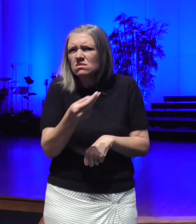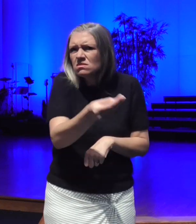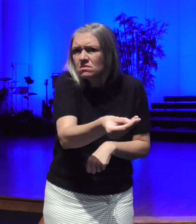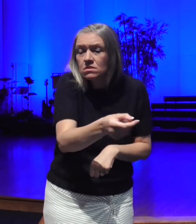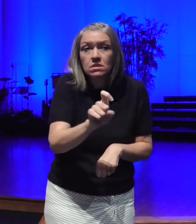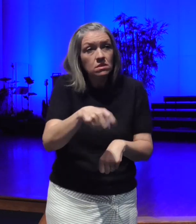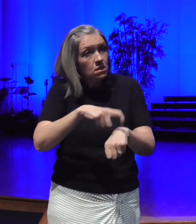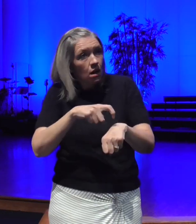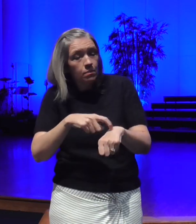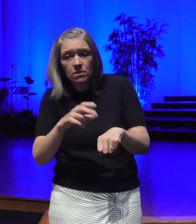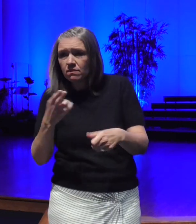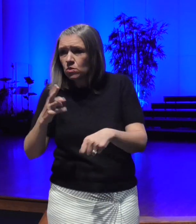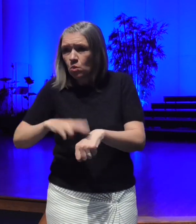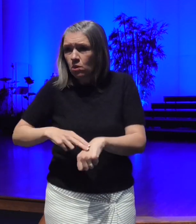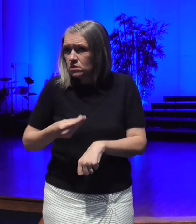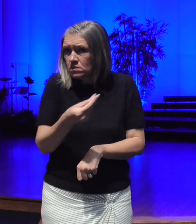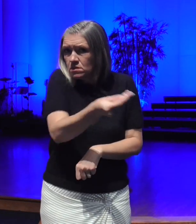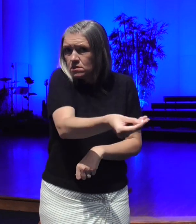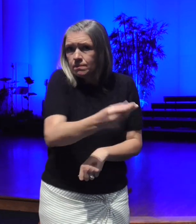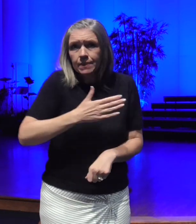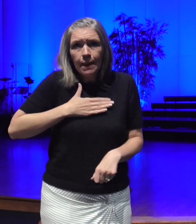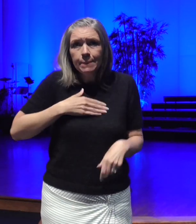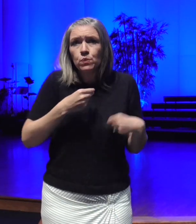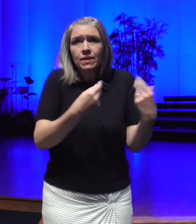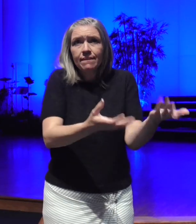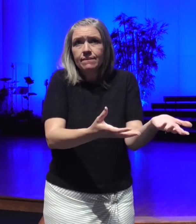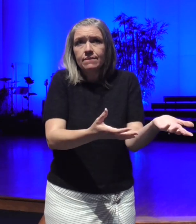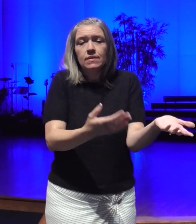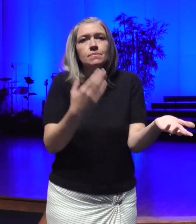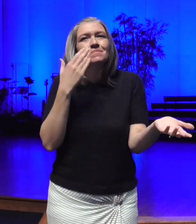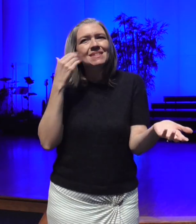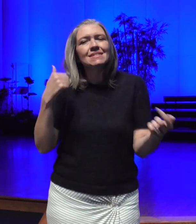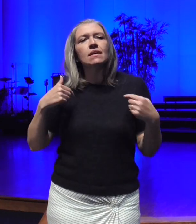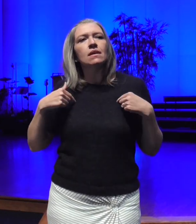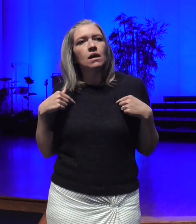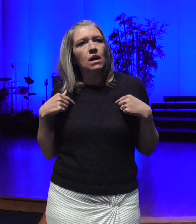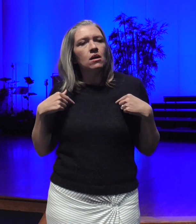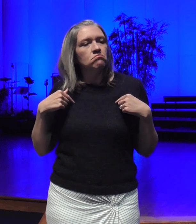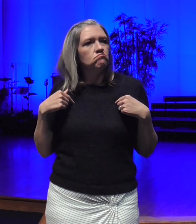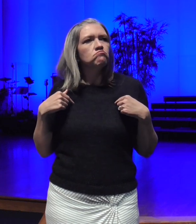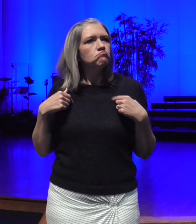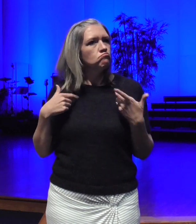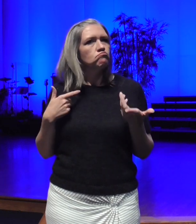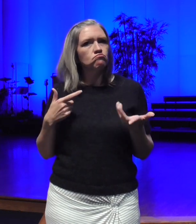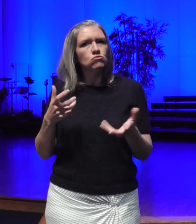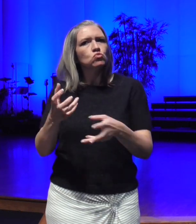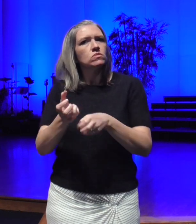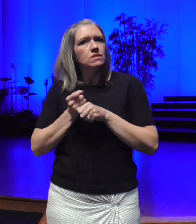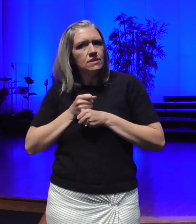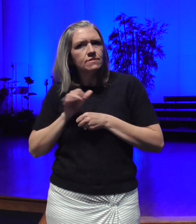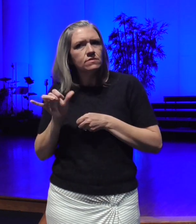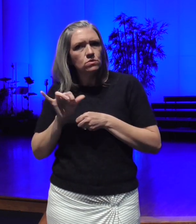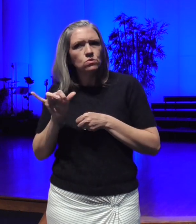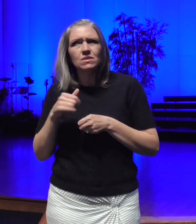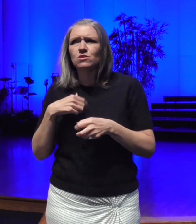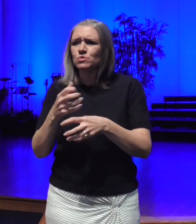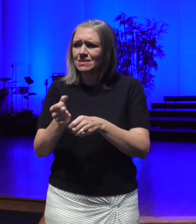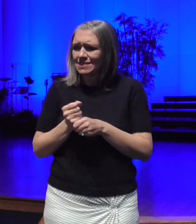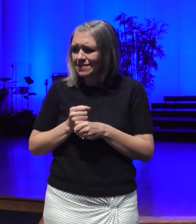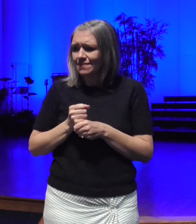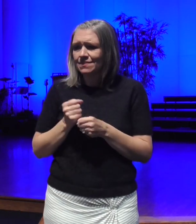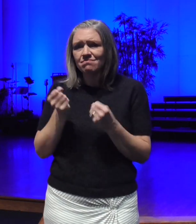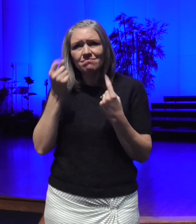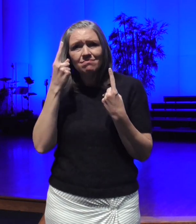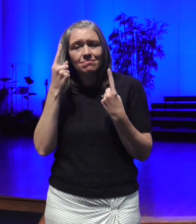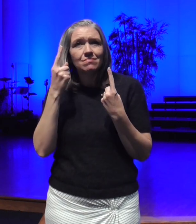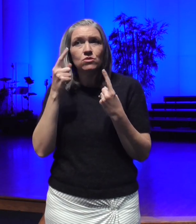time? Of course. I'm happy to give because I am in receivership of the reality that there's